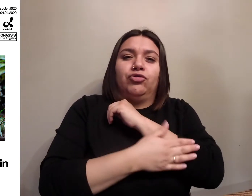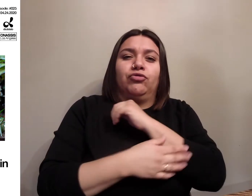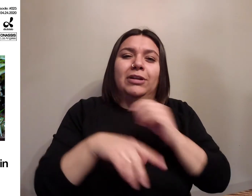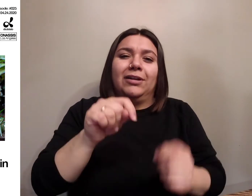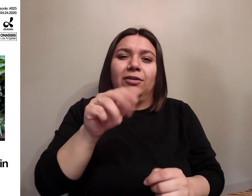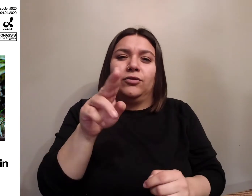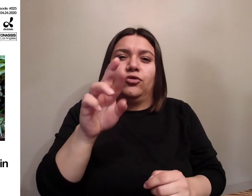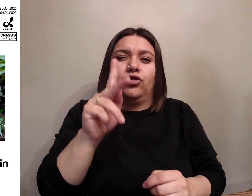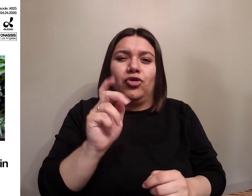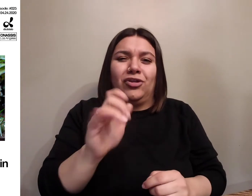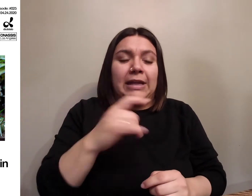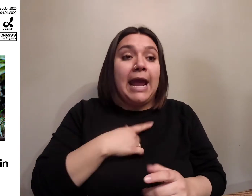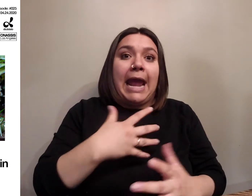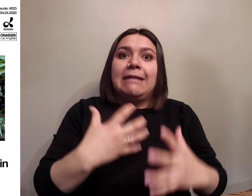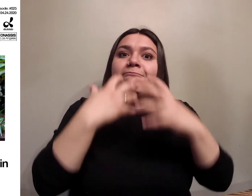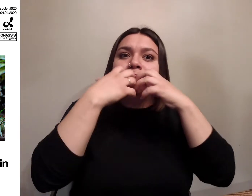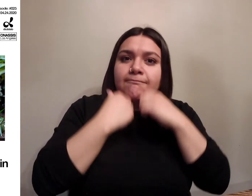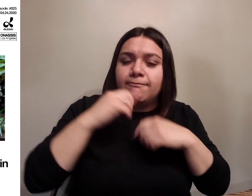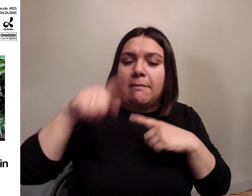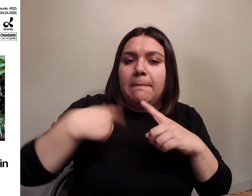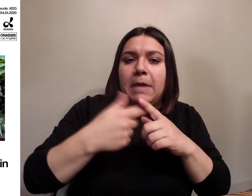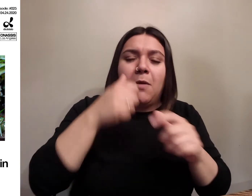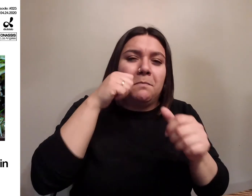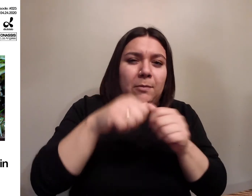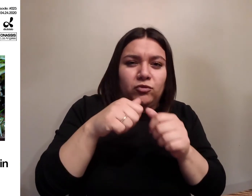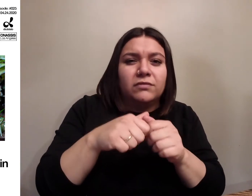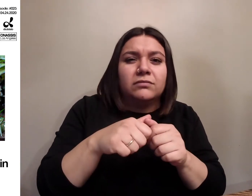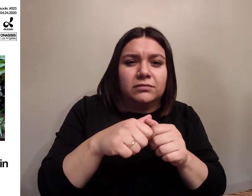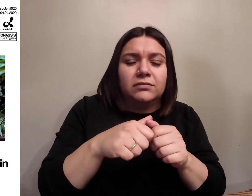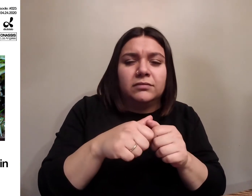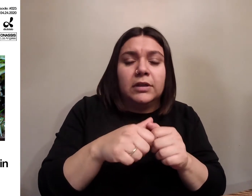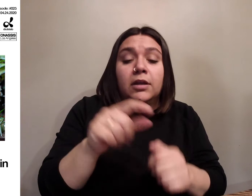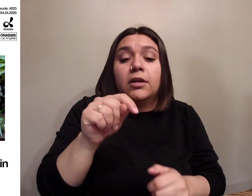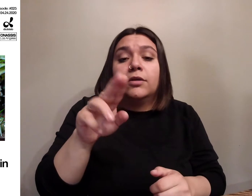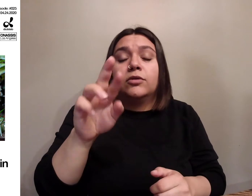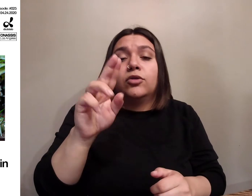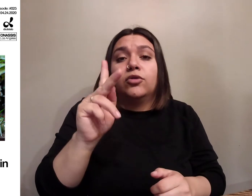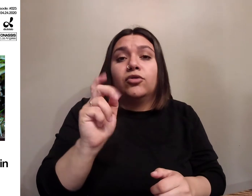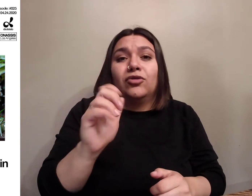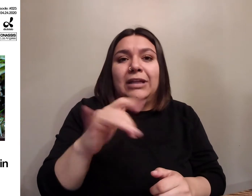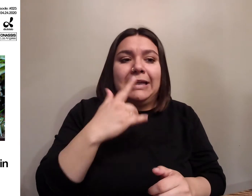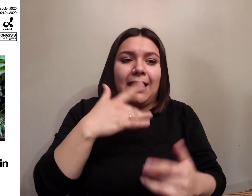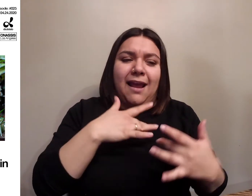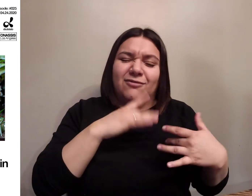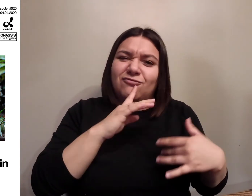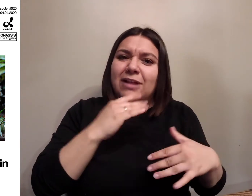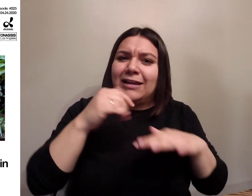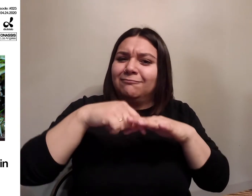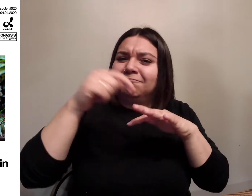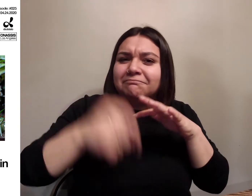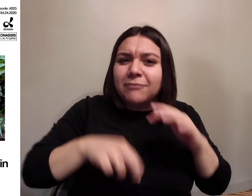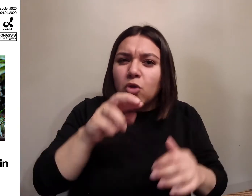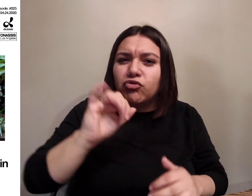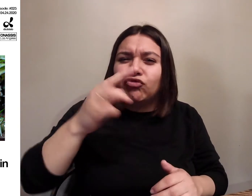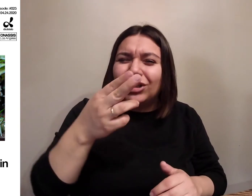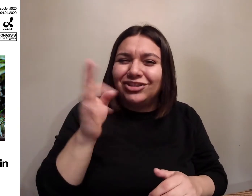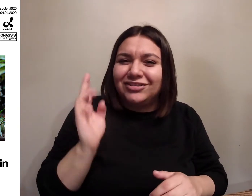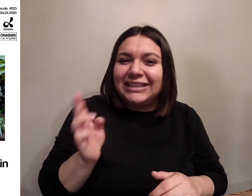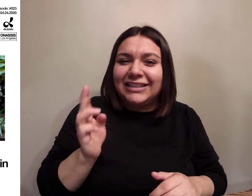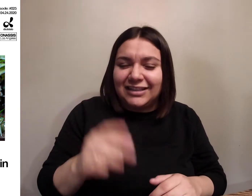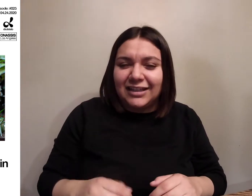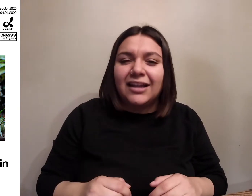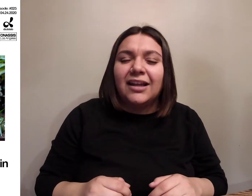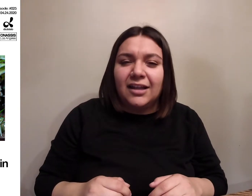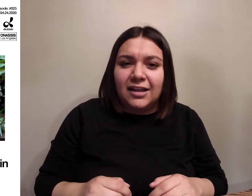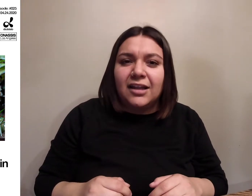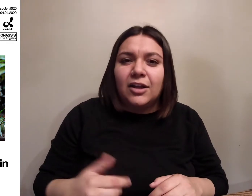I think I feel this way because, again, coming from a country like Turkey, I think I care about memory.